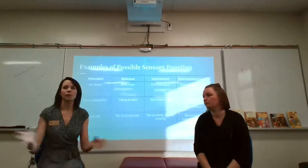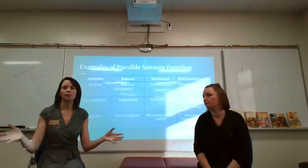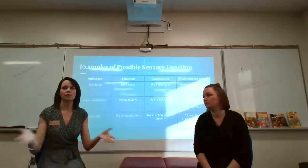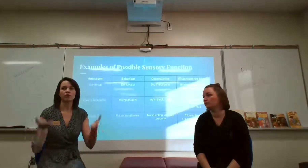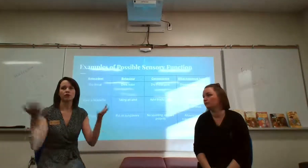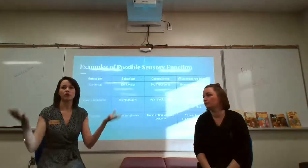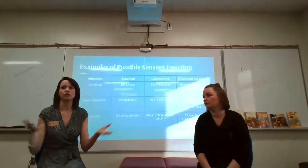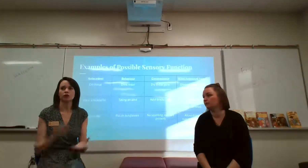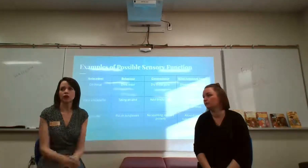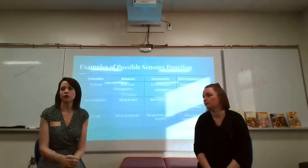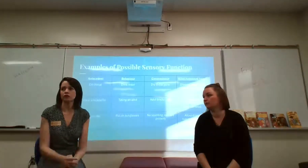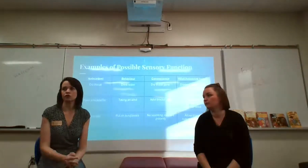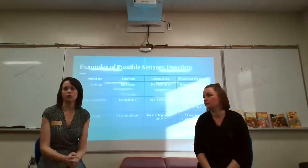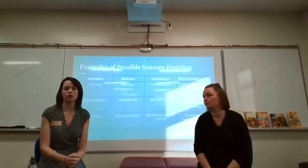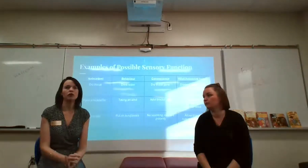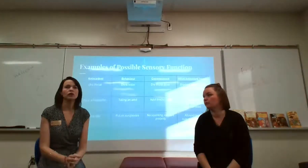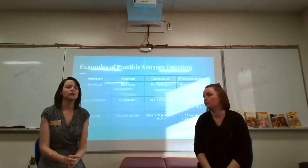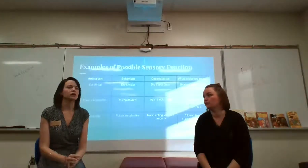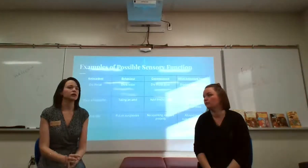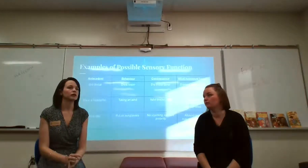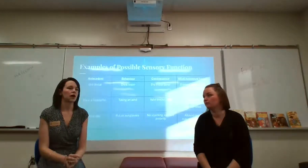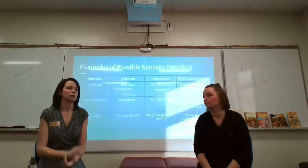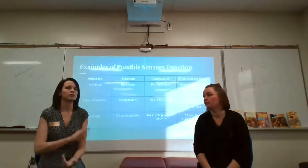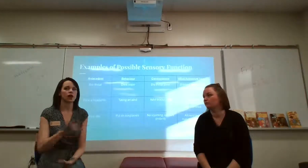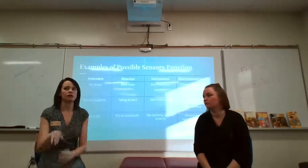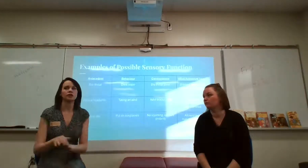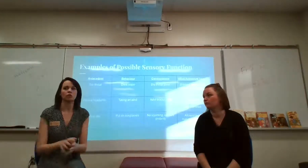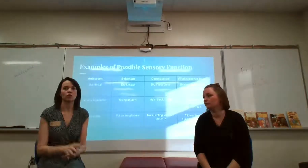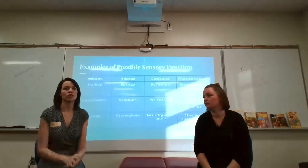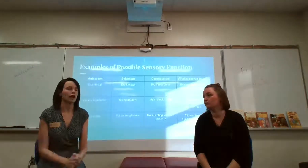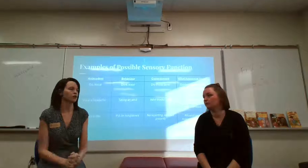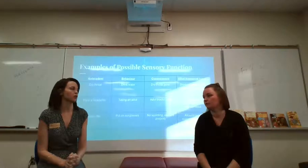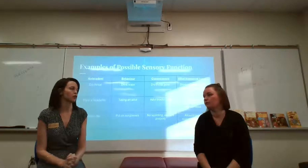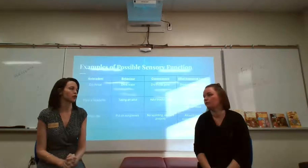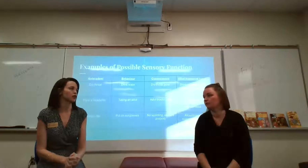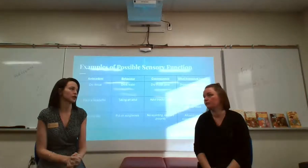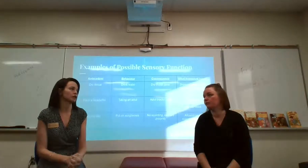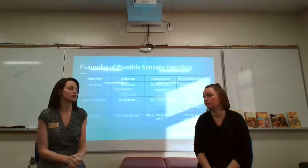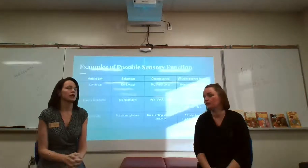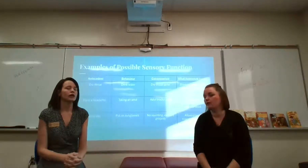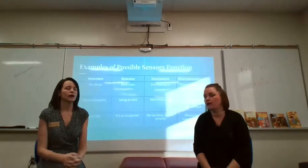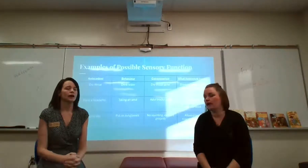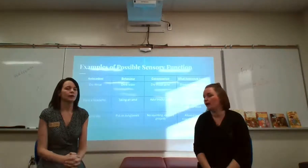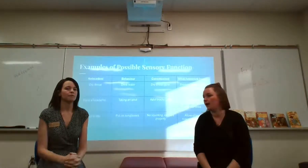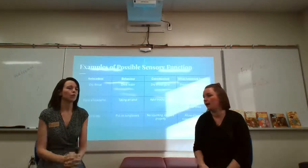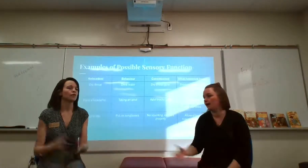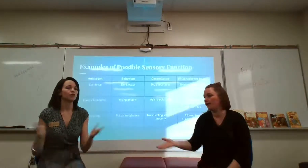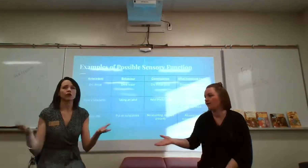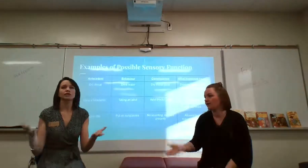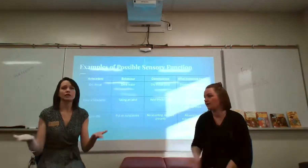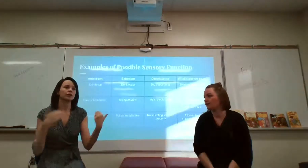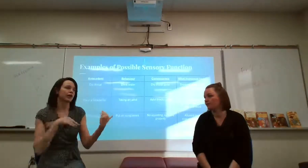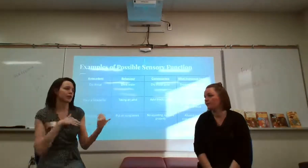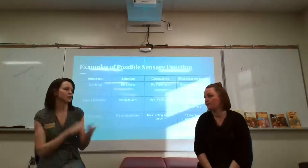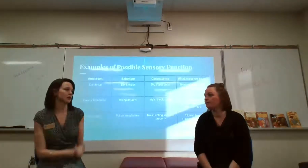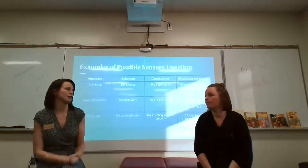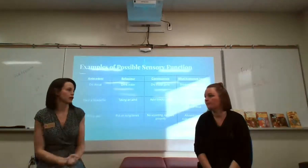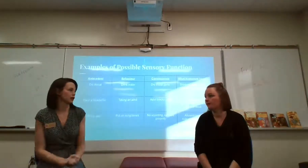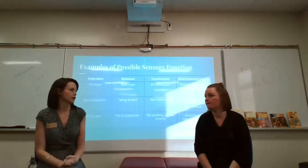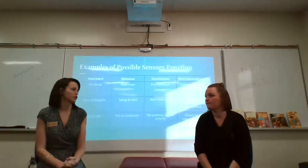the behavior consultant at your school to help dive into what the actual function is. Or if you're an assessment class with behavior analyst, for